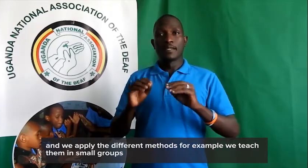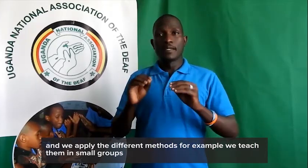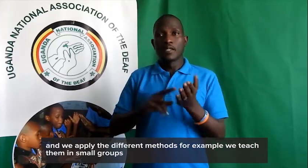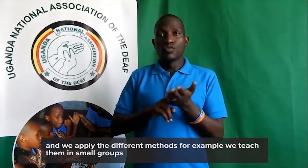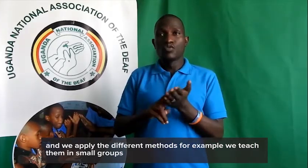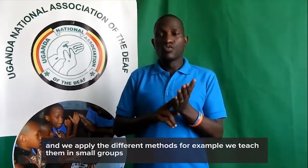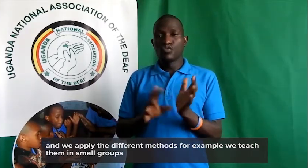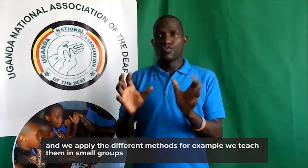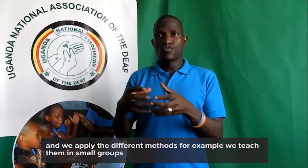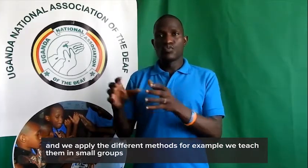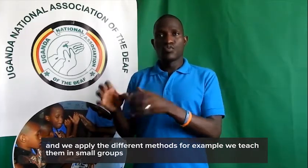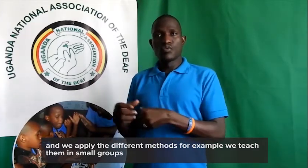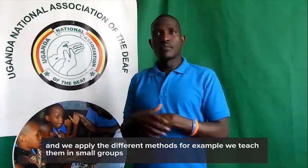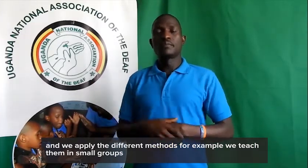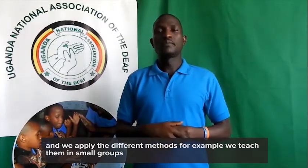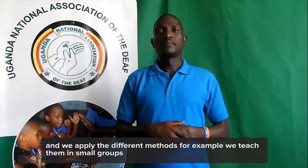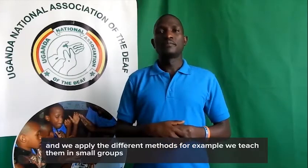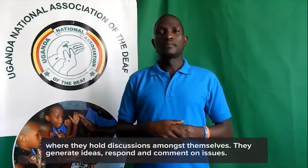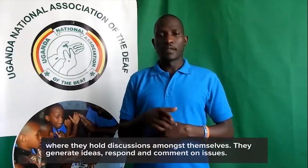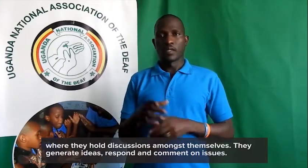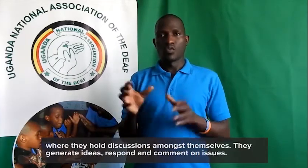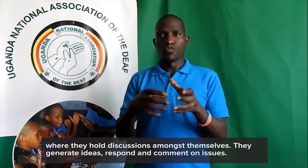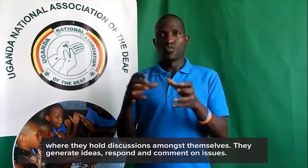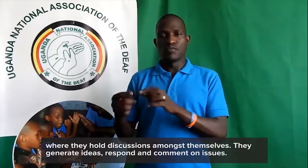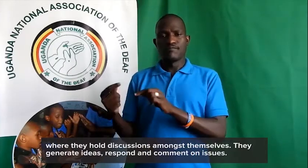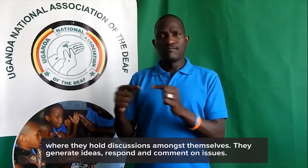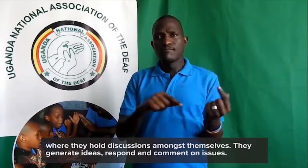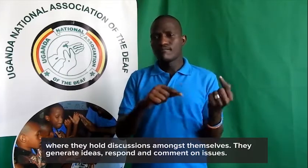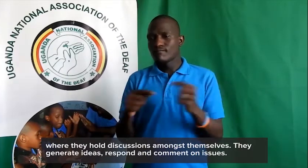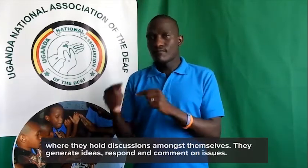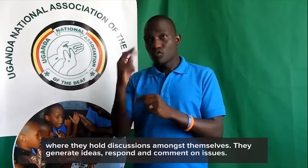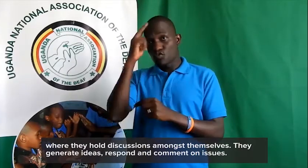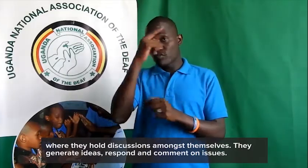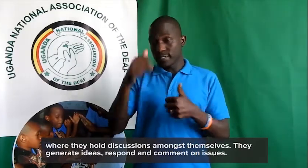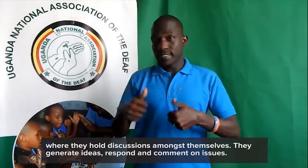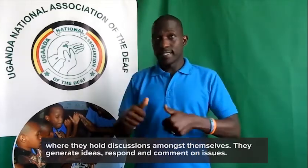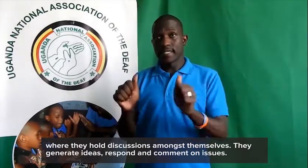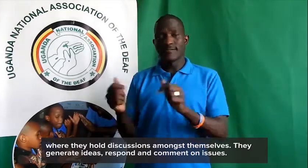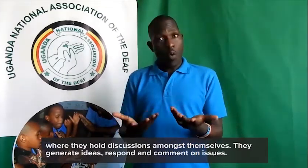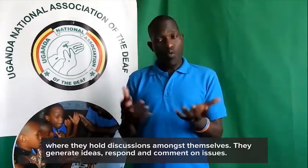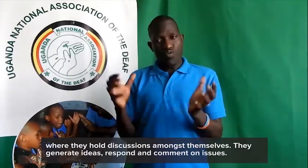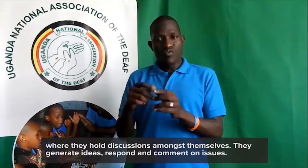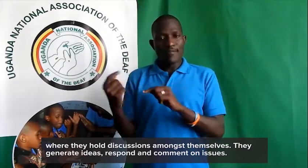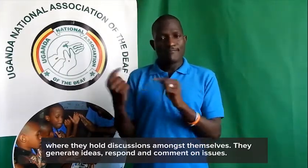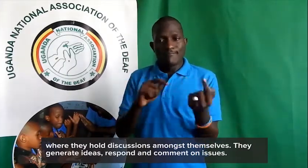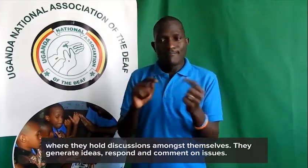we teach them in small groups where they hold discussions amongst themselves. They